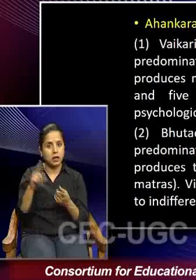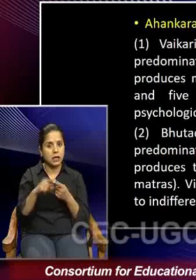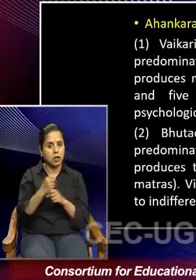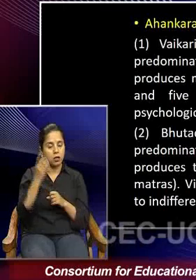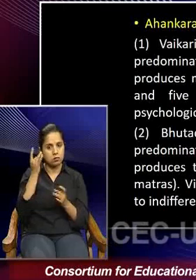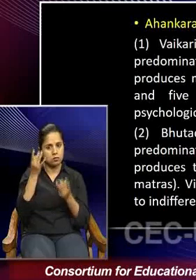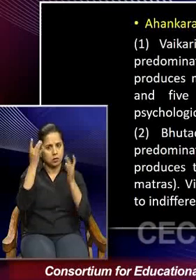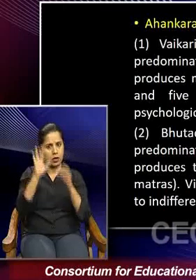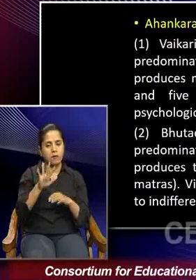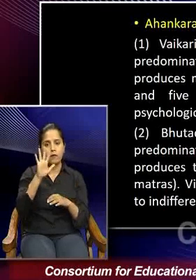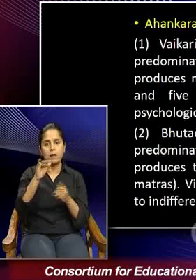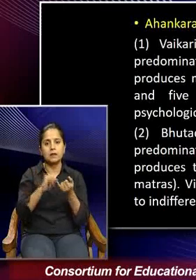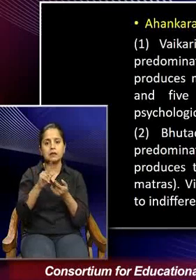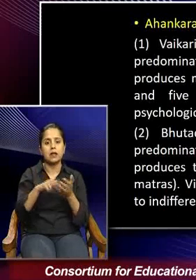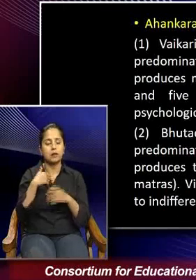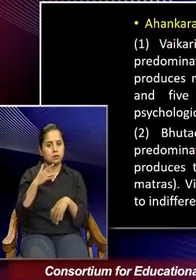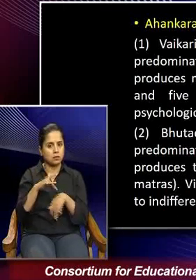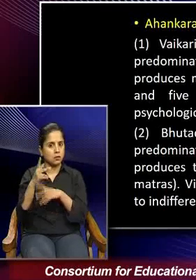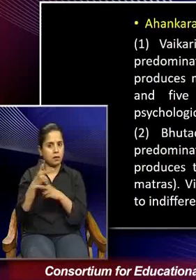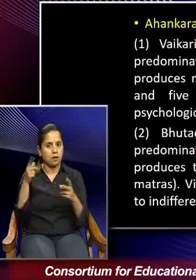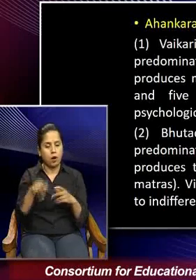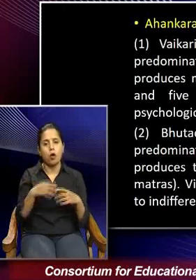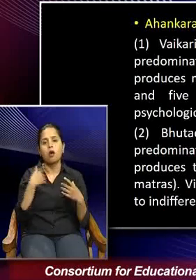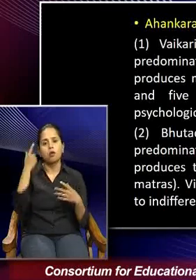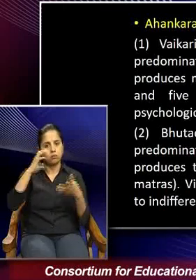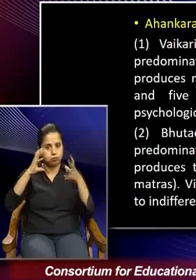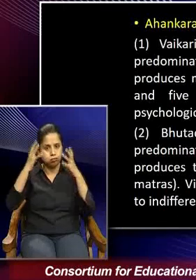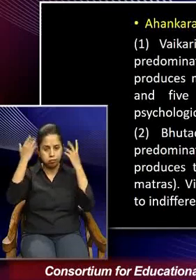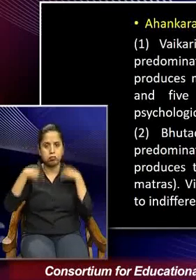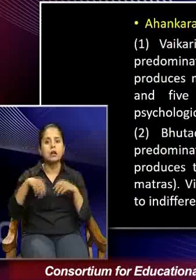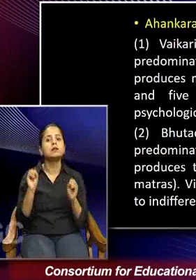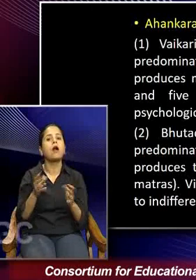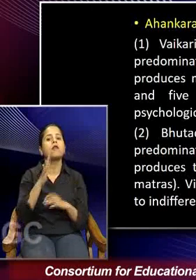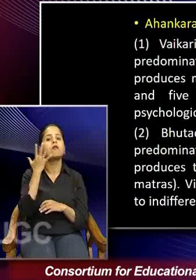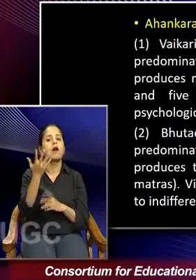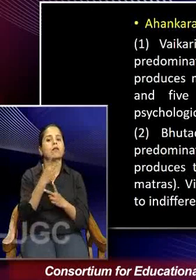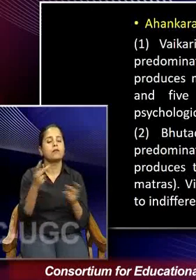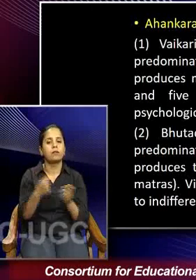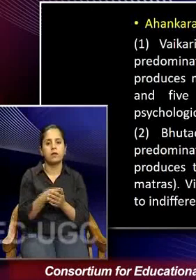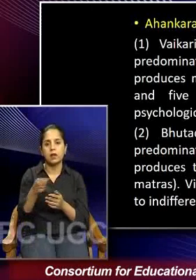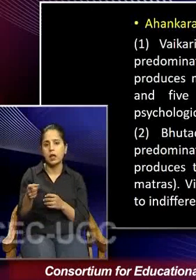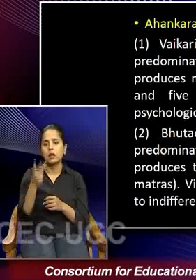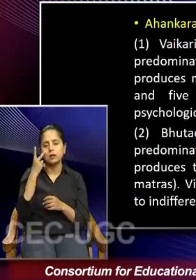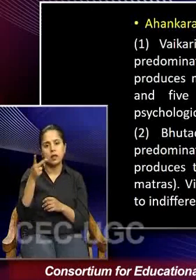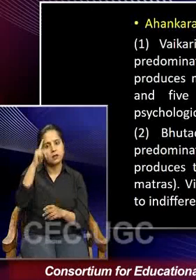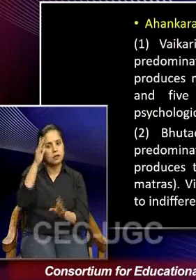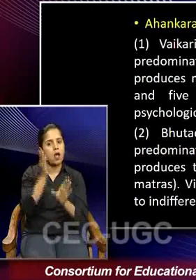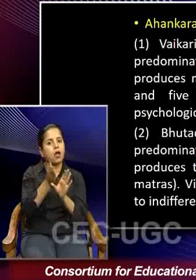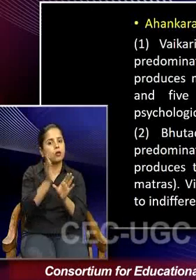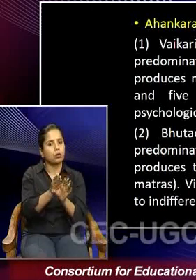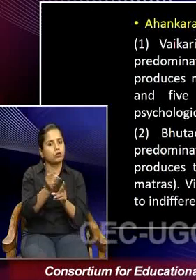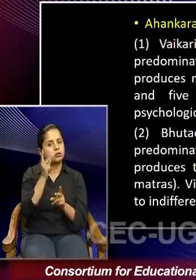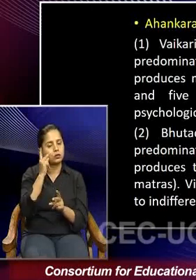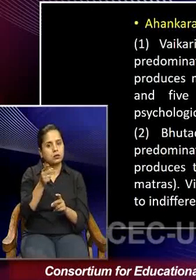sensory organs and 5 motor organs. Viewed as psychological,